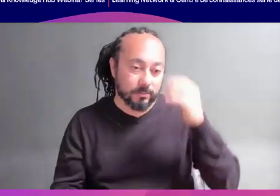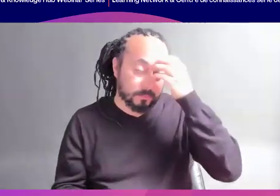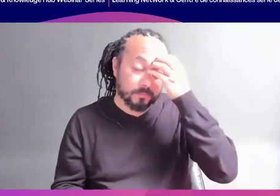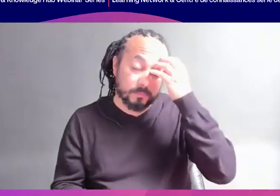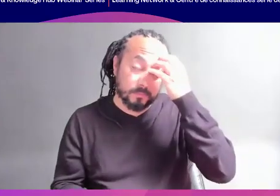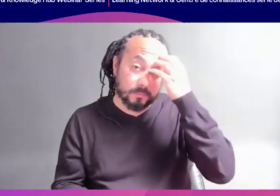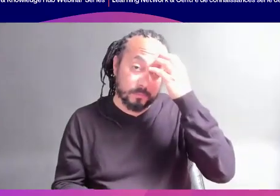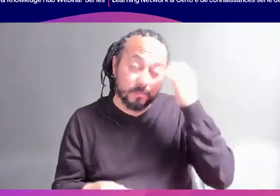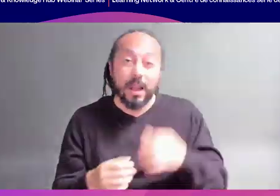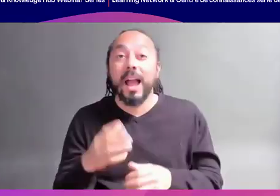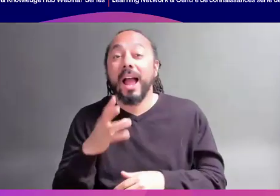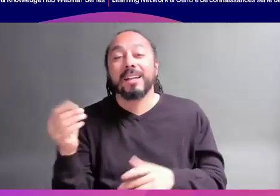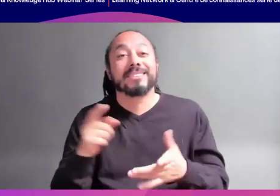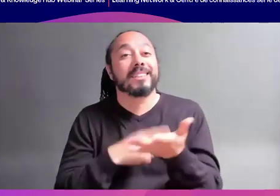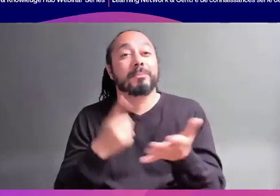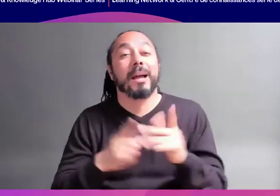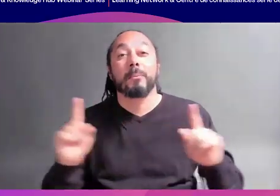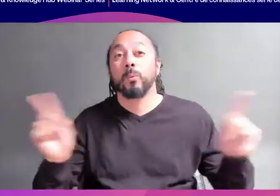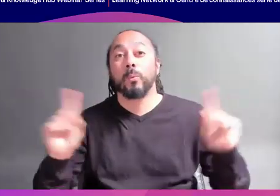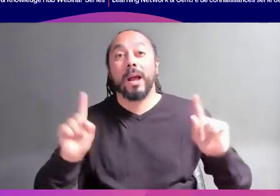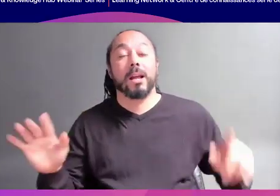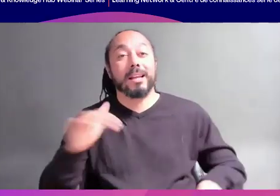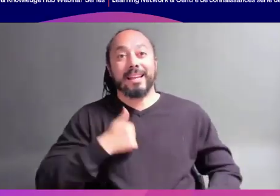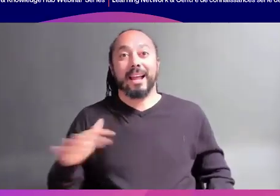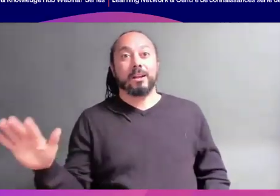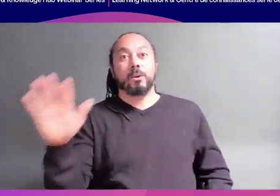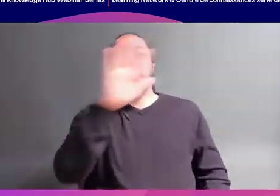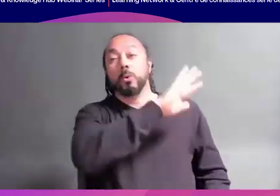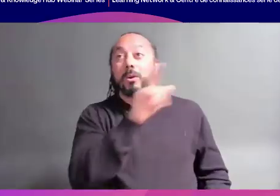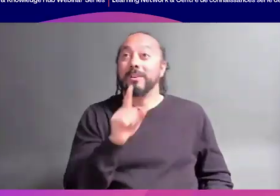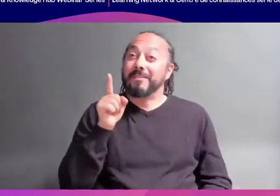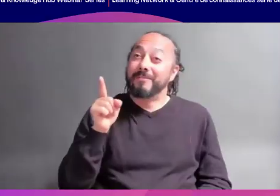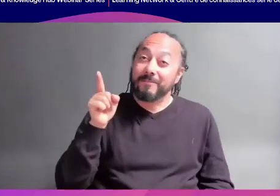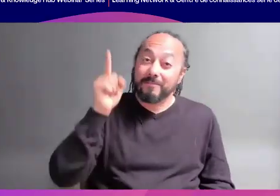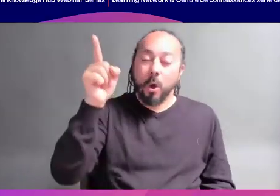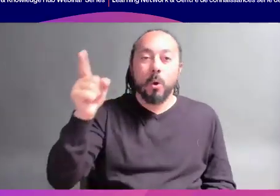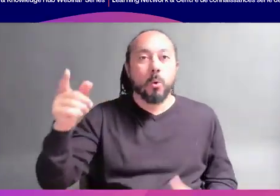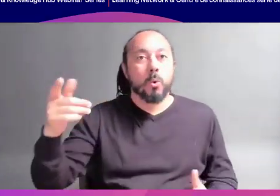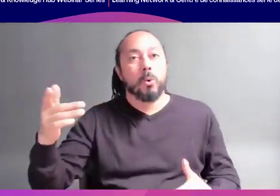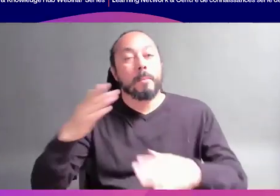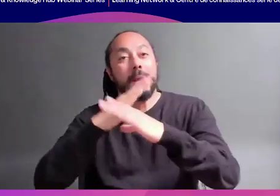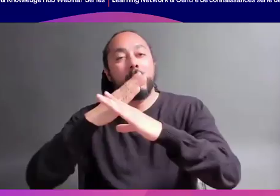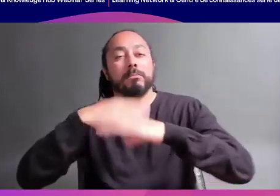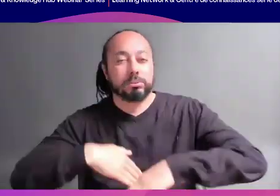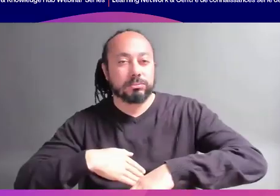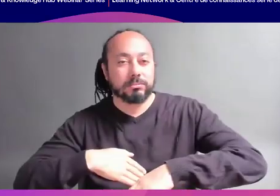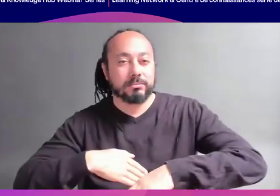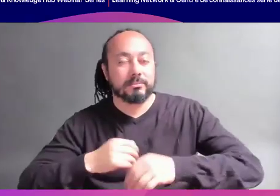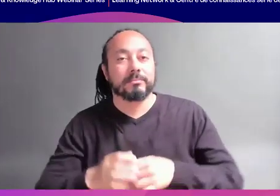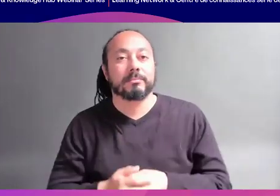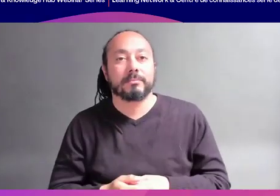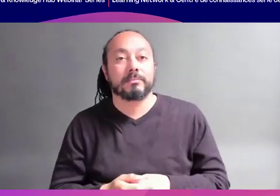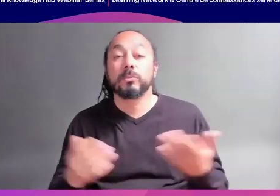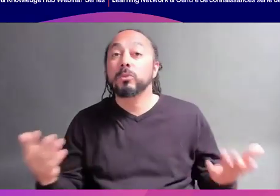lot of geographical barriers that have also been talked about by Katrina and Lorraine, making skill building accessible no